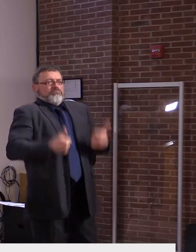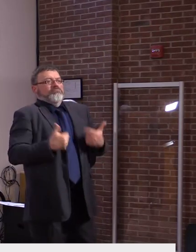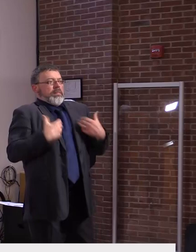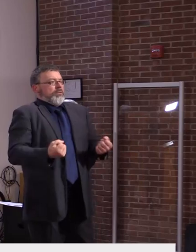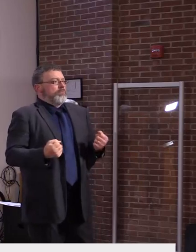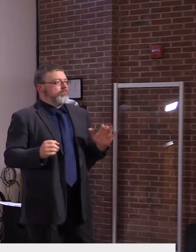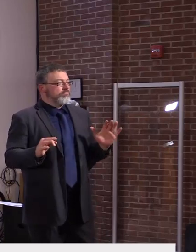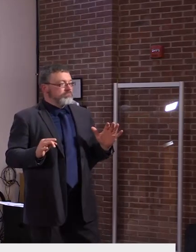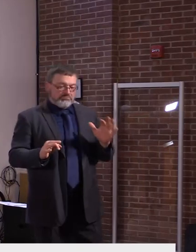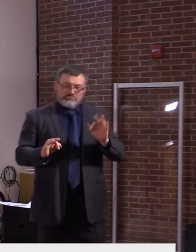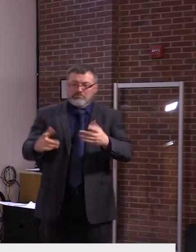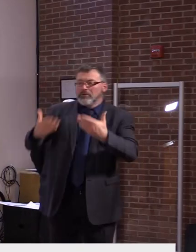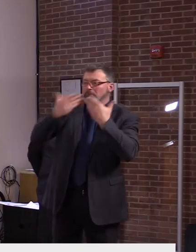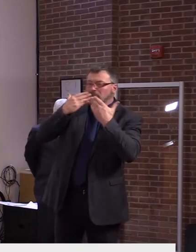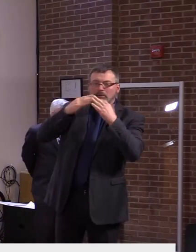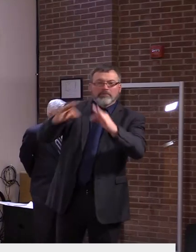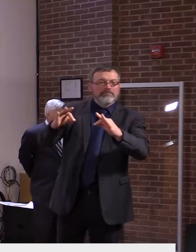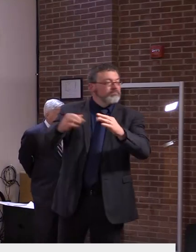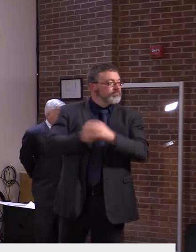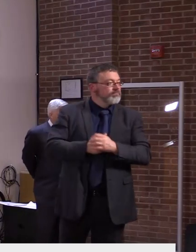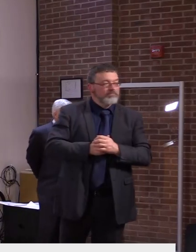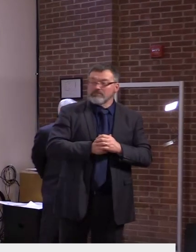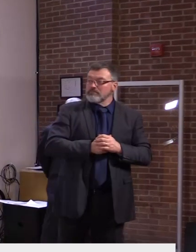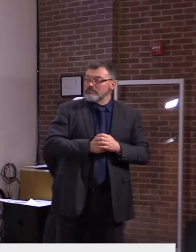Okay, thank you very much.